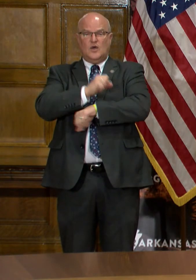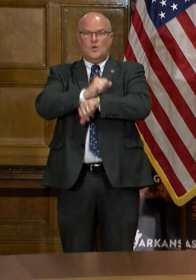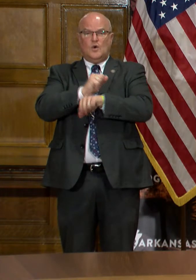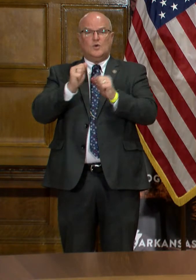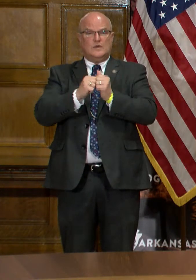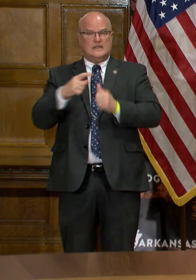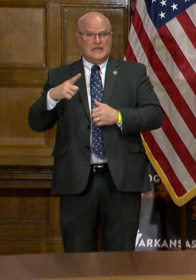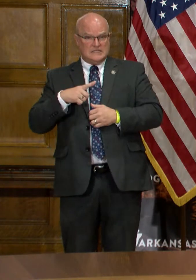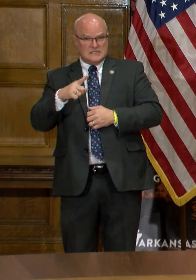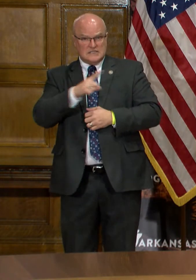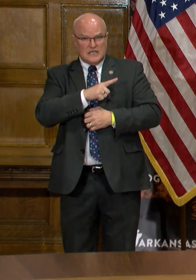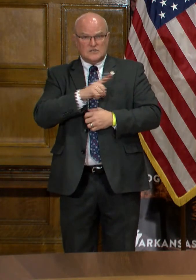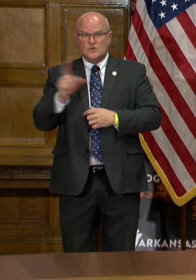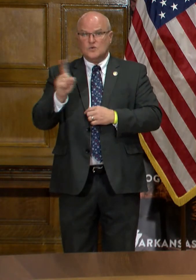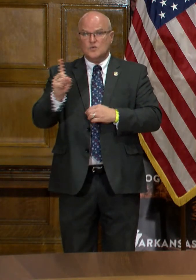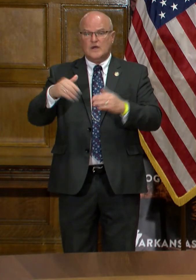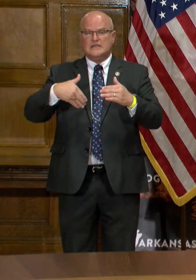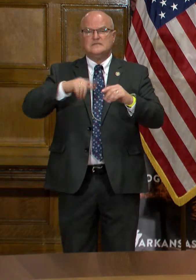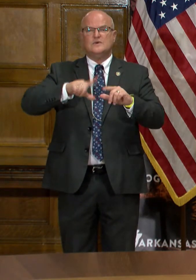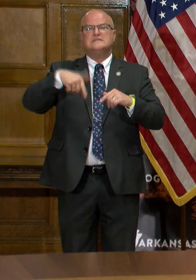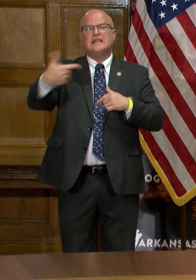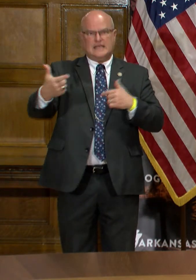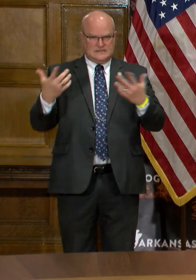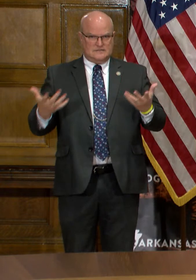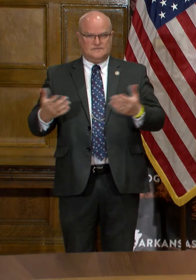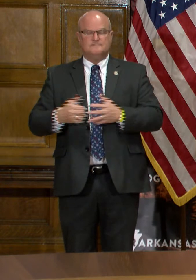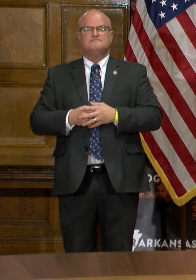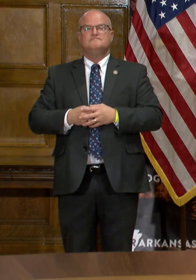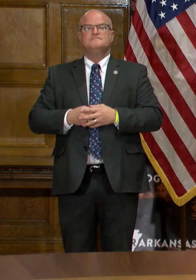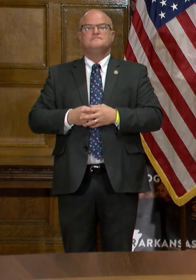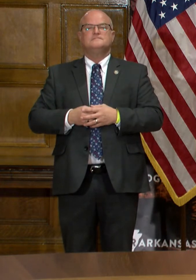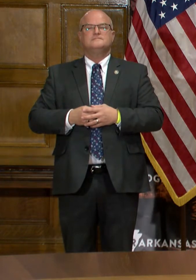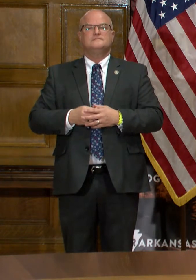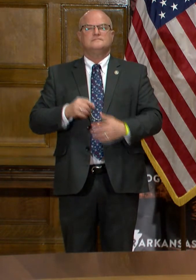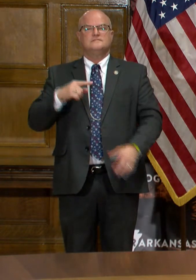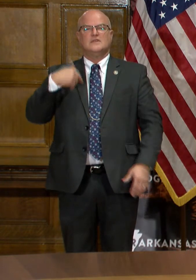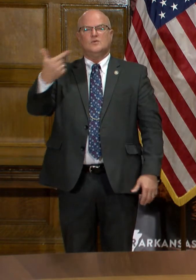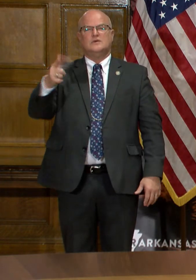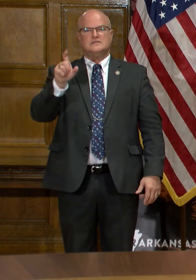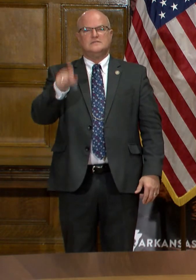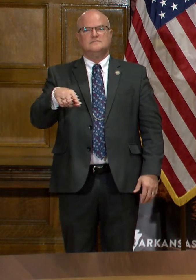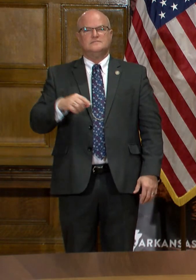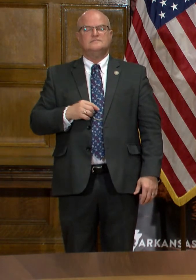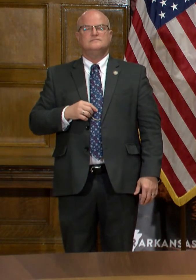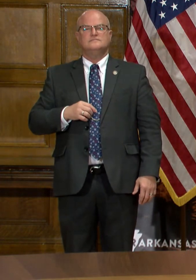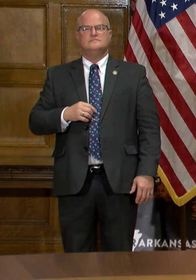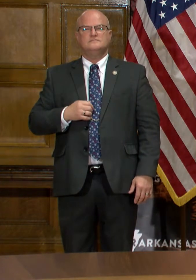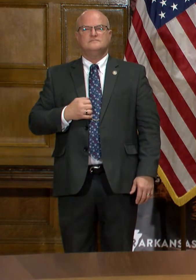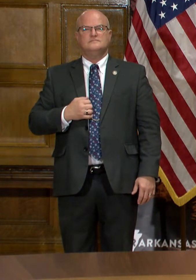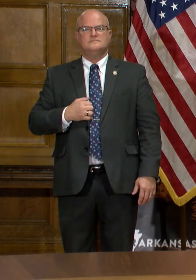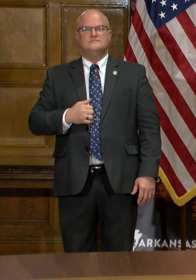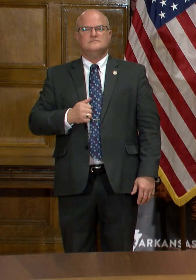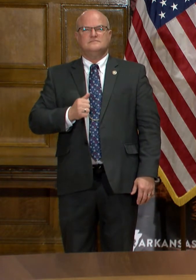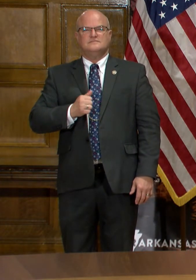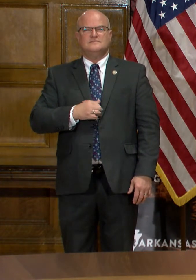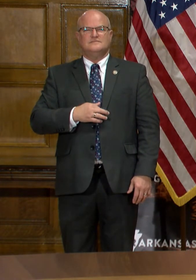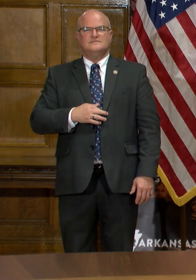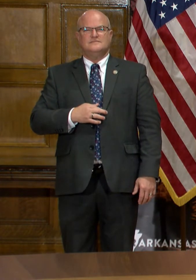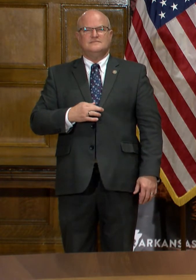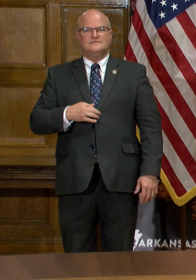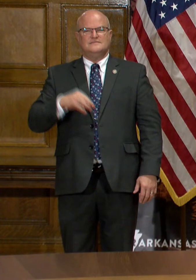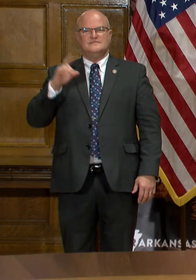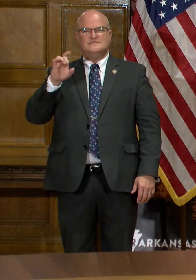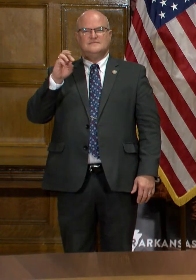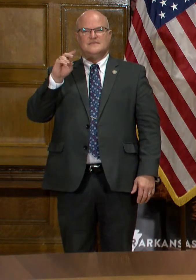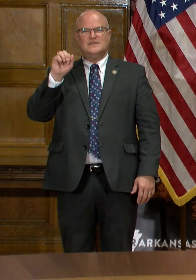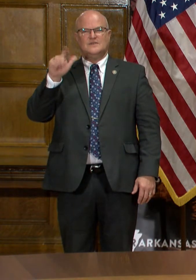with the legislature as to where it goes from there. Next question. Yes, Governor, this is Crystal Martinez with